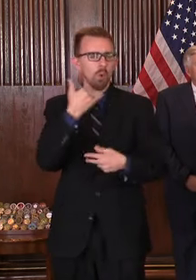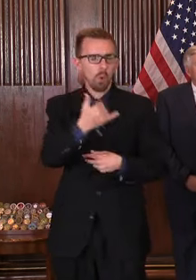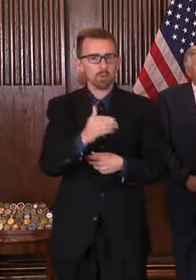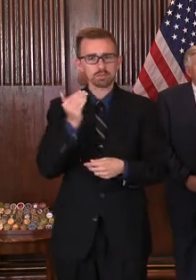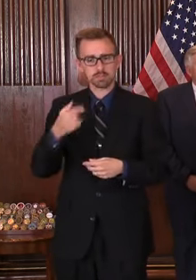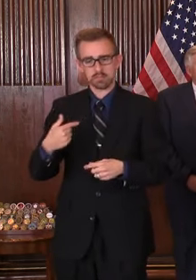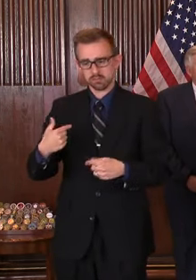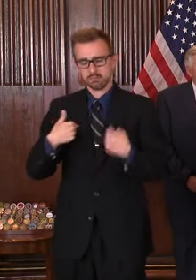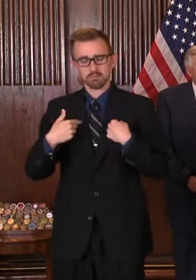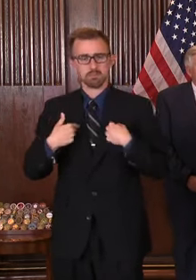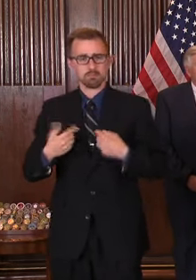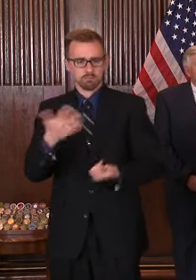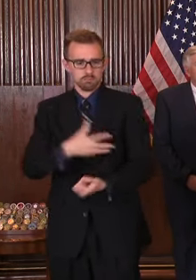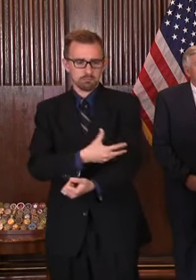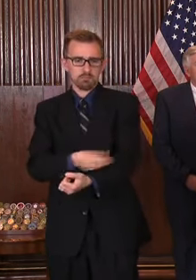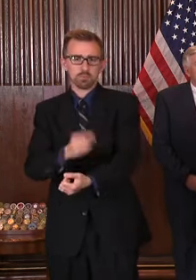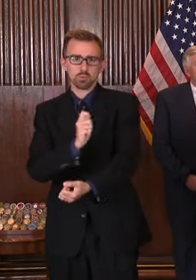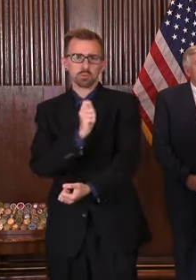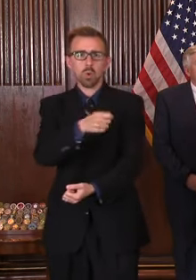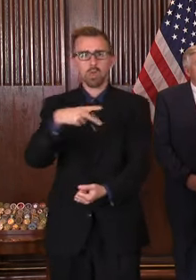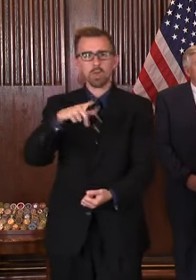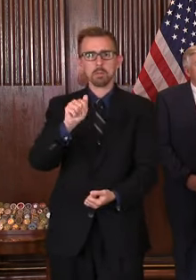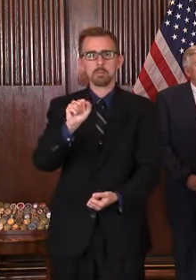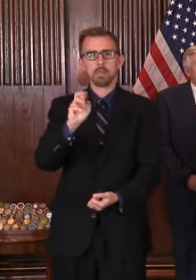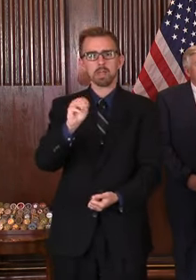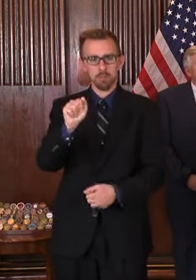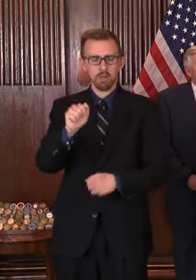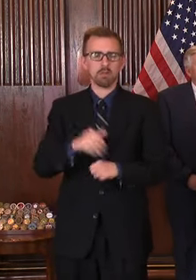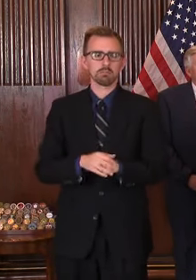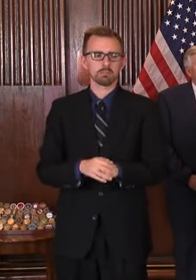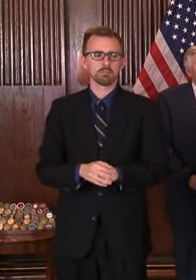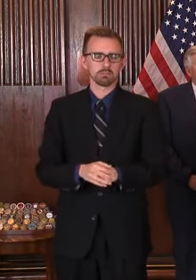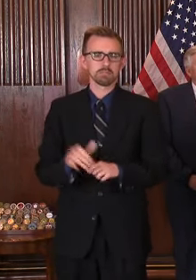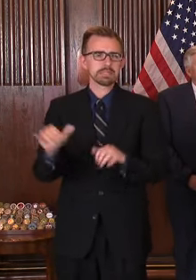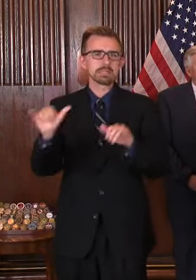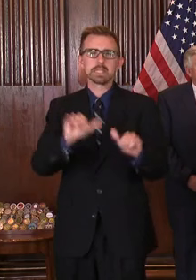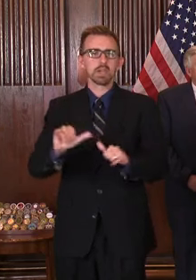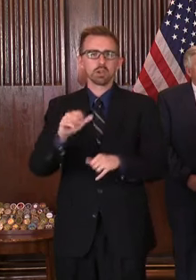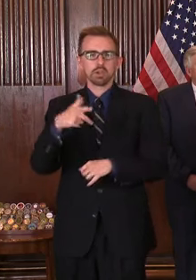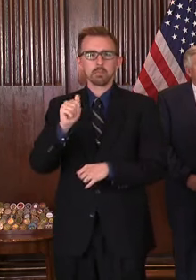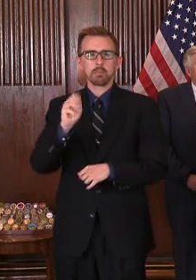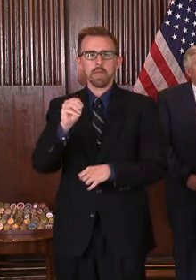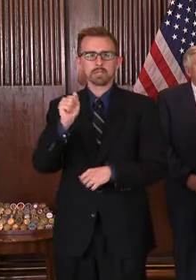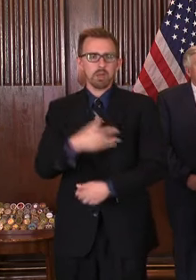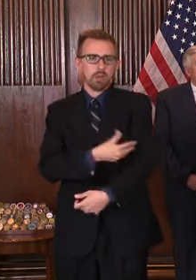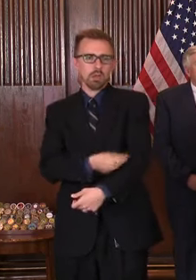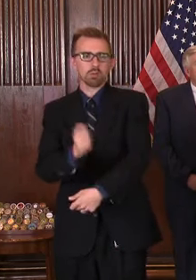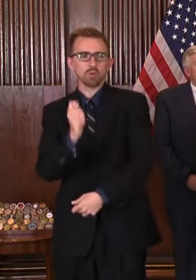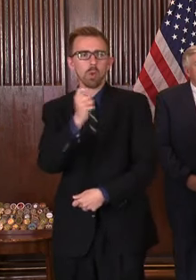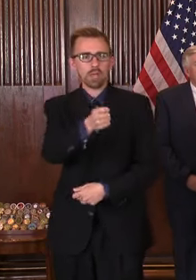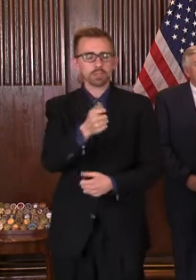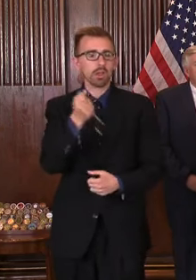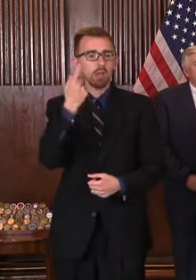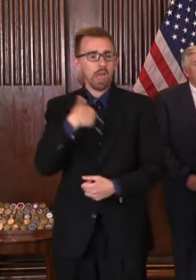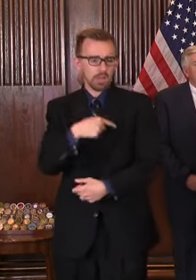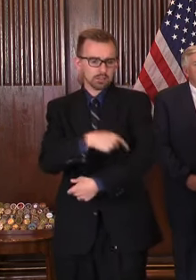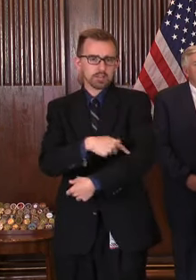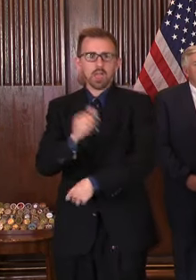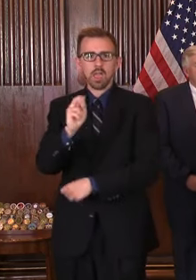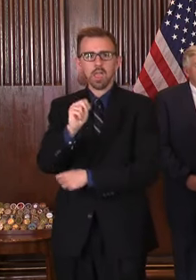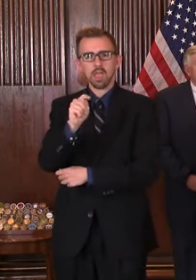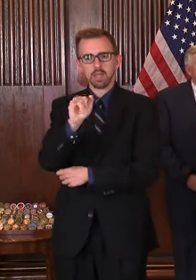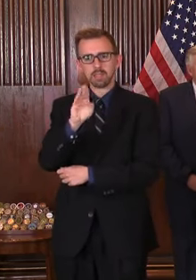candidate to donate plasma. That would be like a standard plasma donation, except the thought is it has antibodies that might